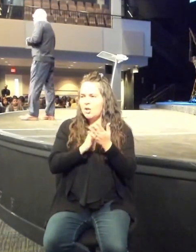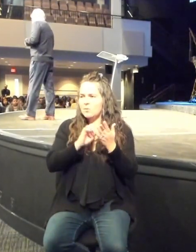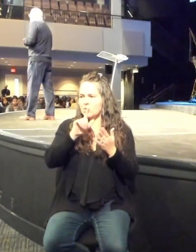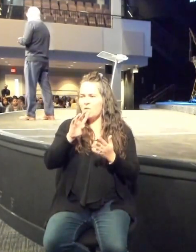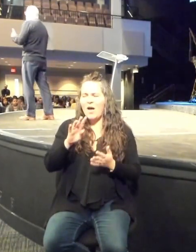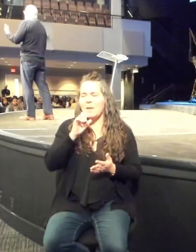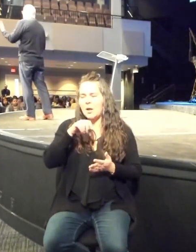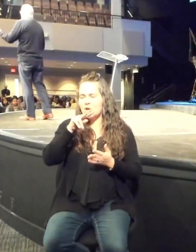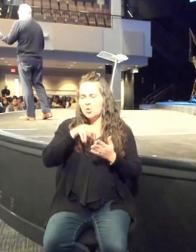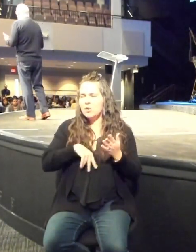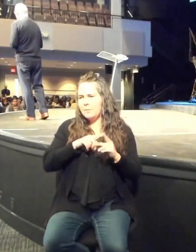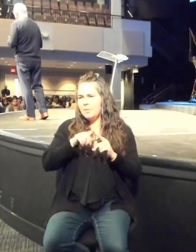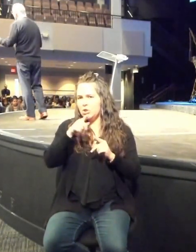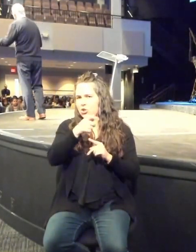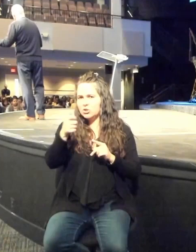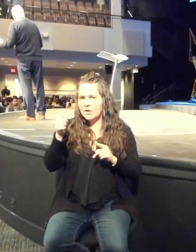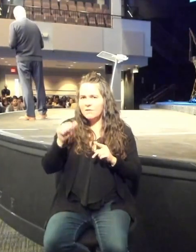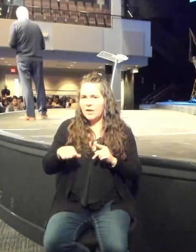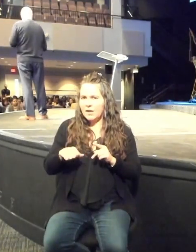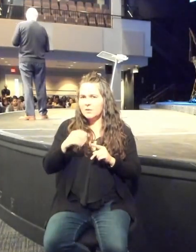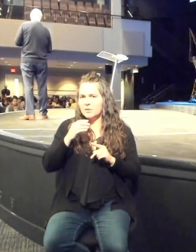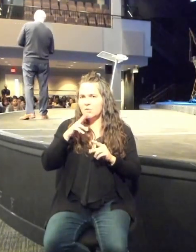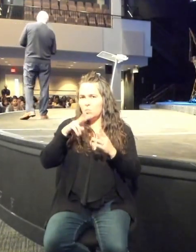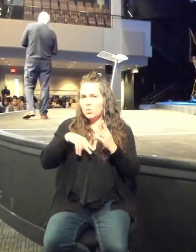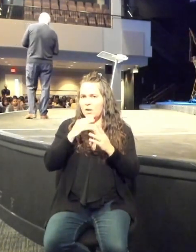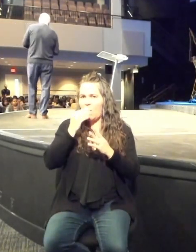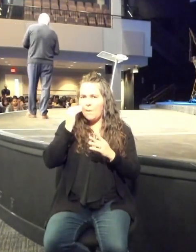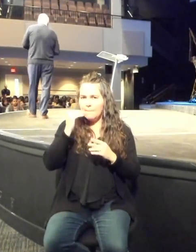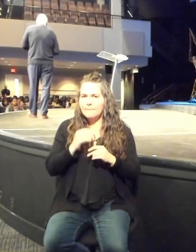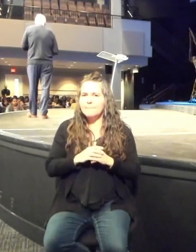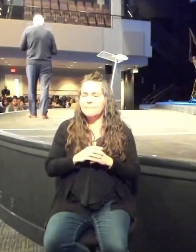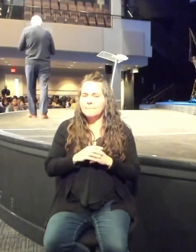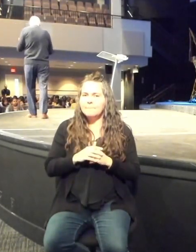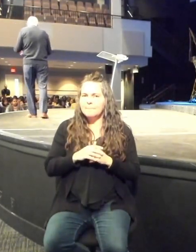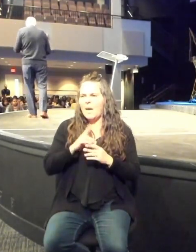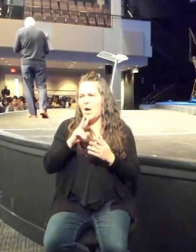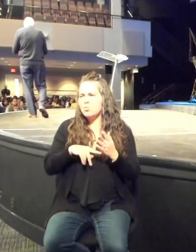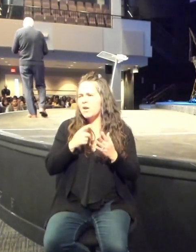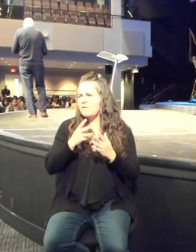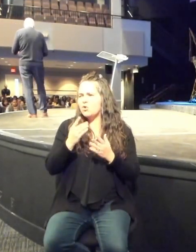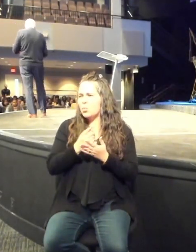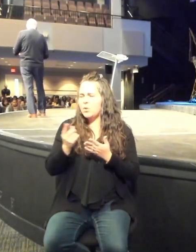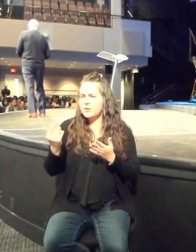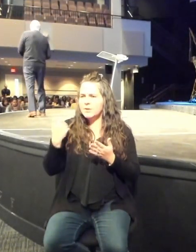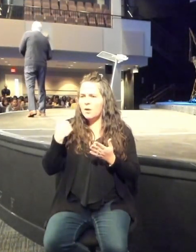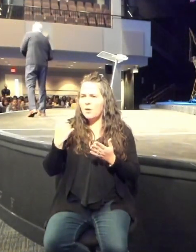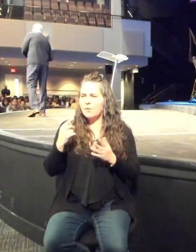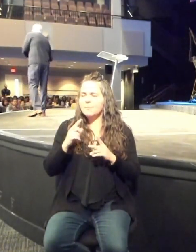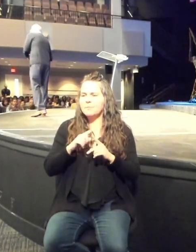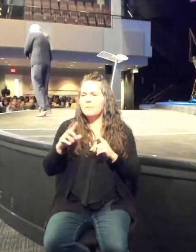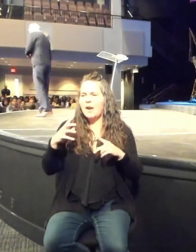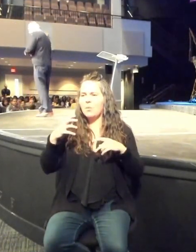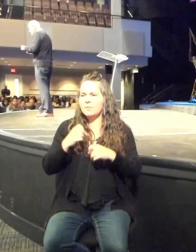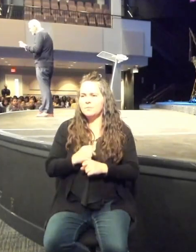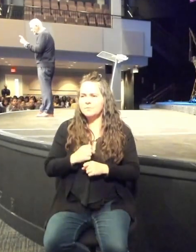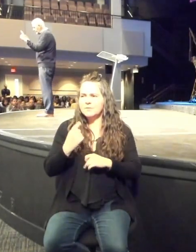can go home today and read it for yourself. I told you the story. I read it for you a few weeks ago. I'll recite it again for you